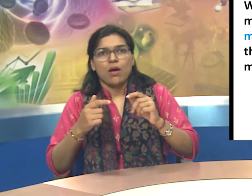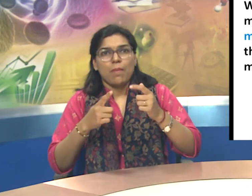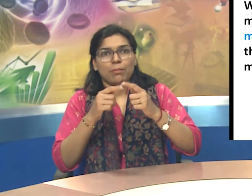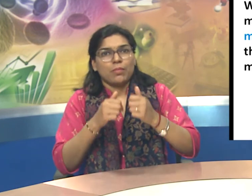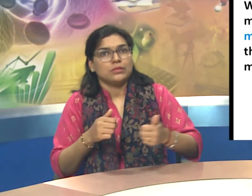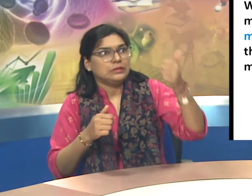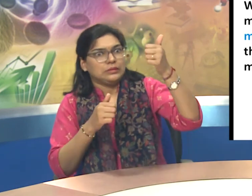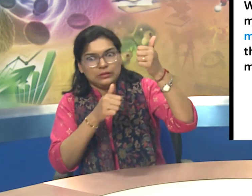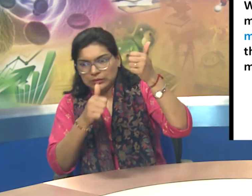Unclarified